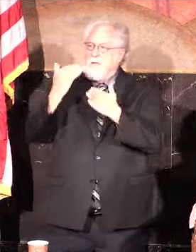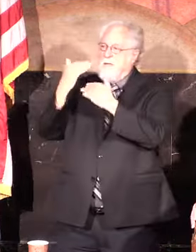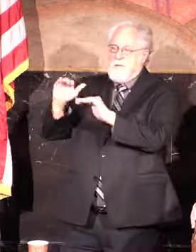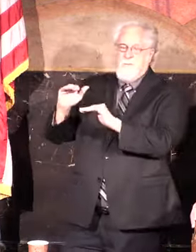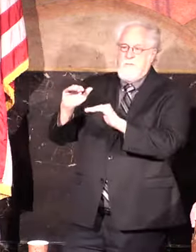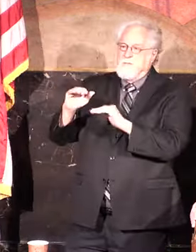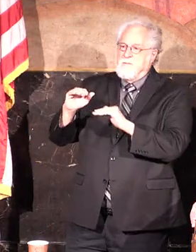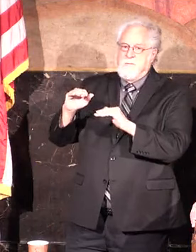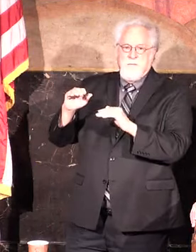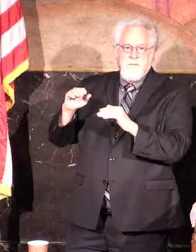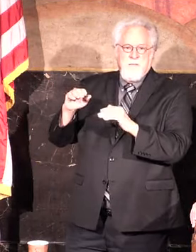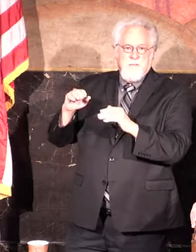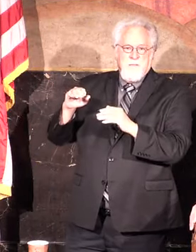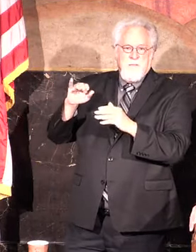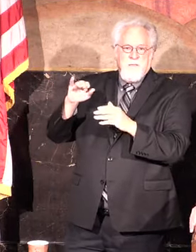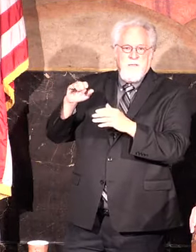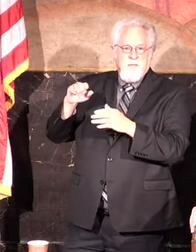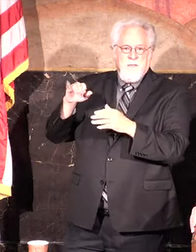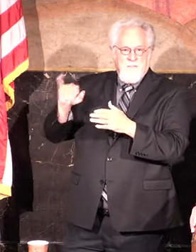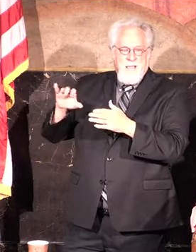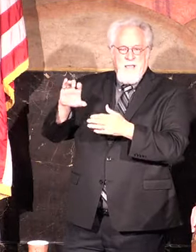Well,